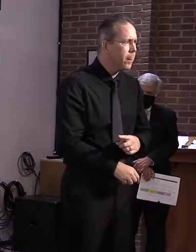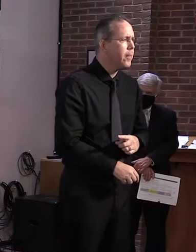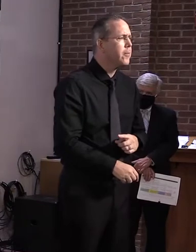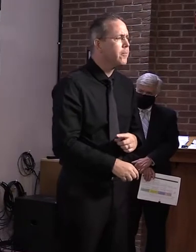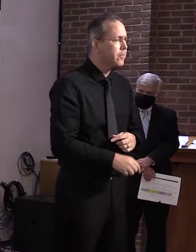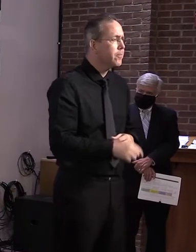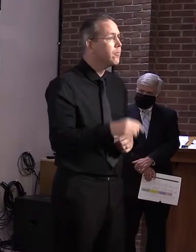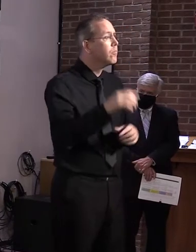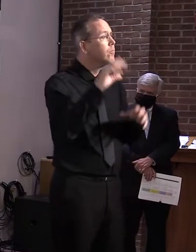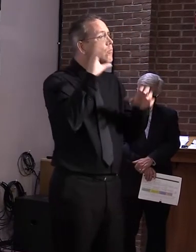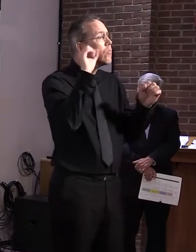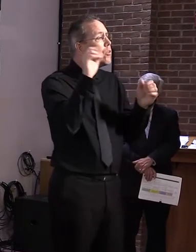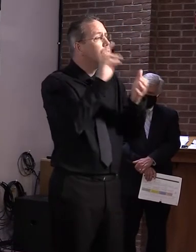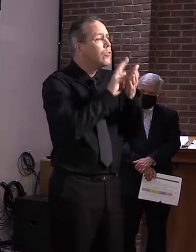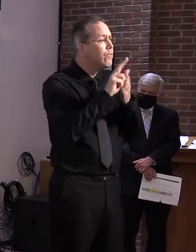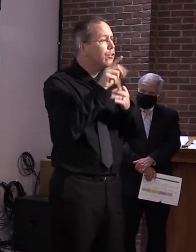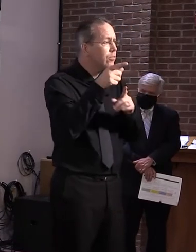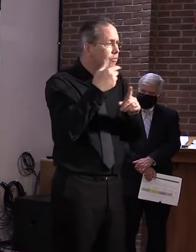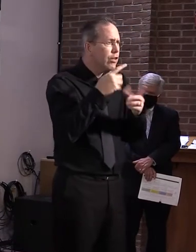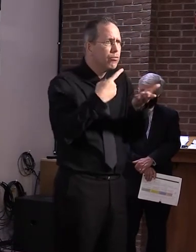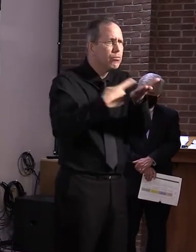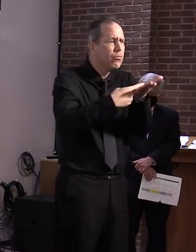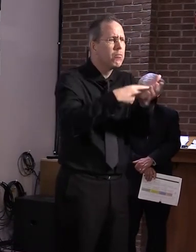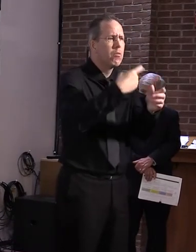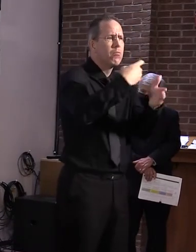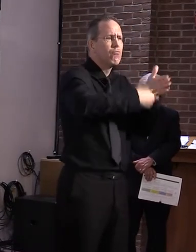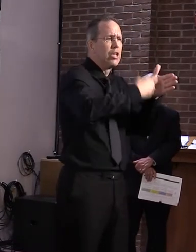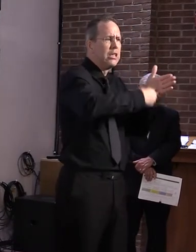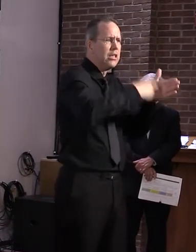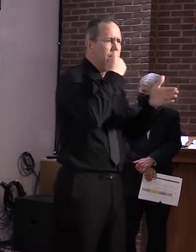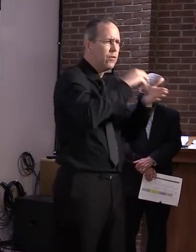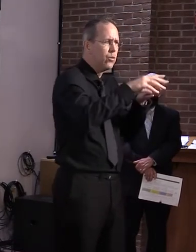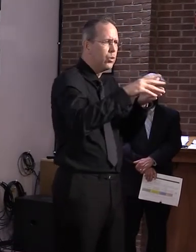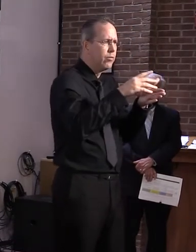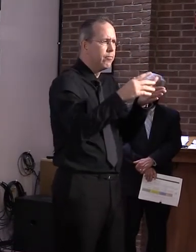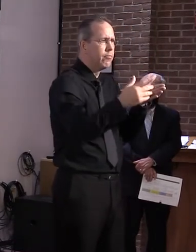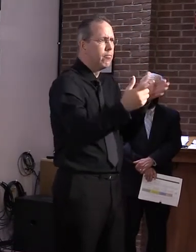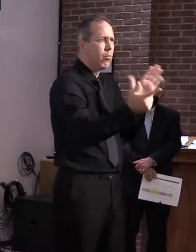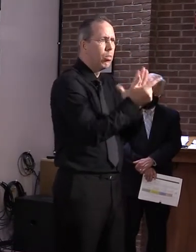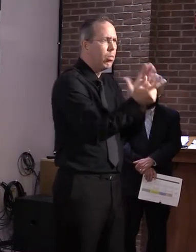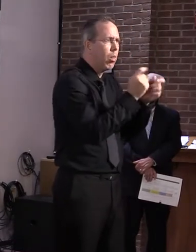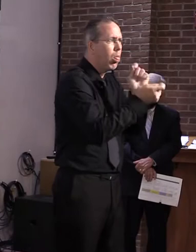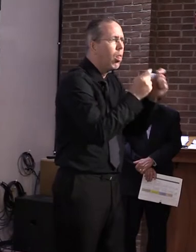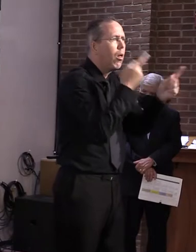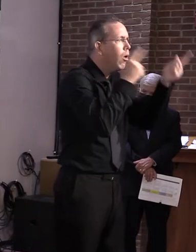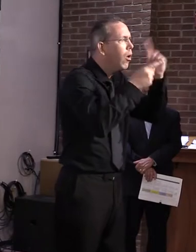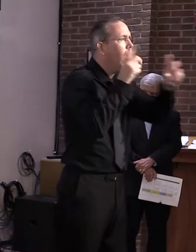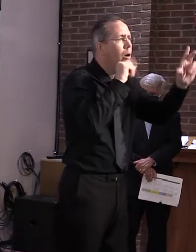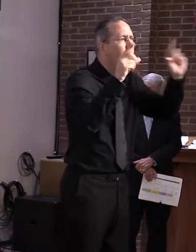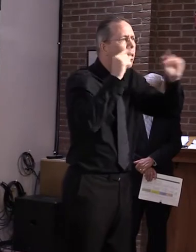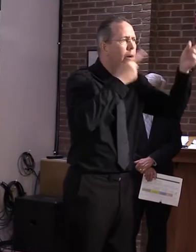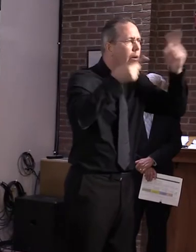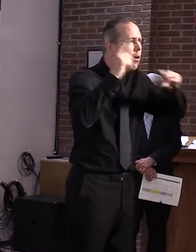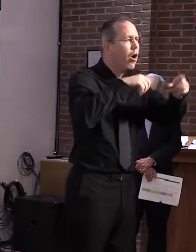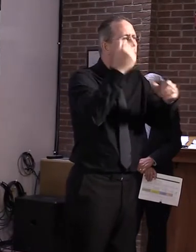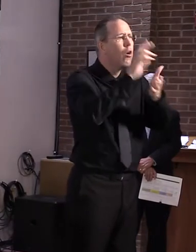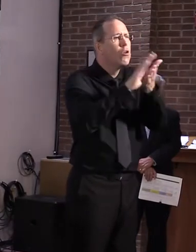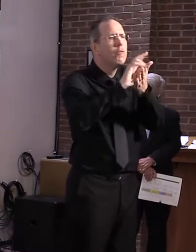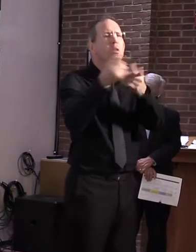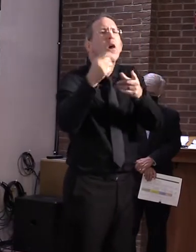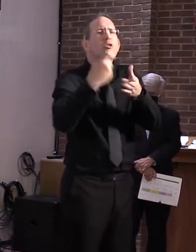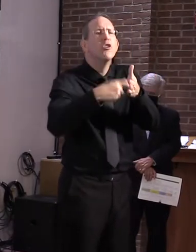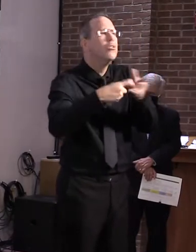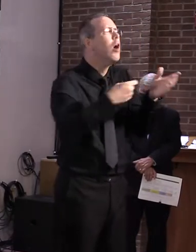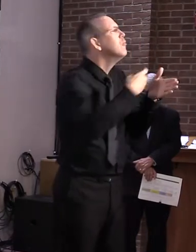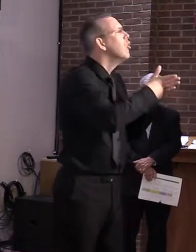our pricing strategy. I will say, from a cost point of view, though, the kind of things that they're probably going to miss the most